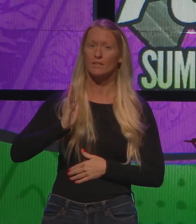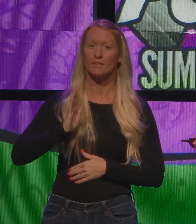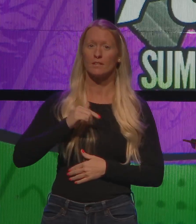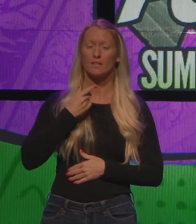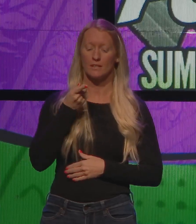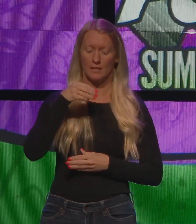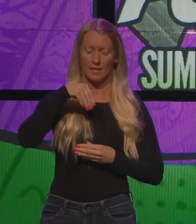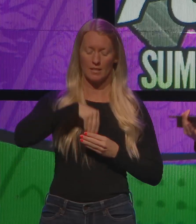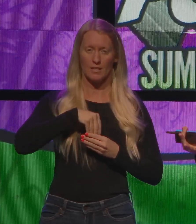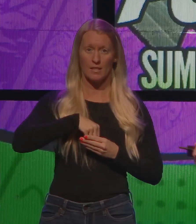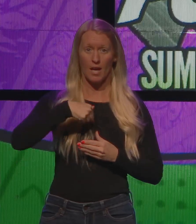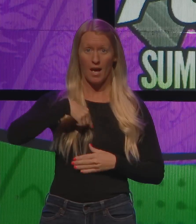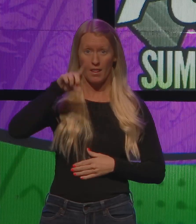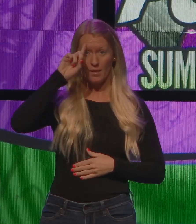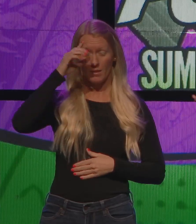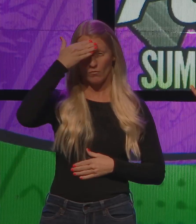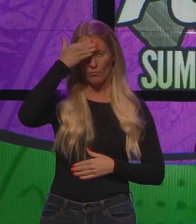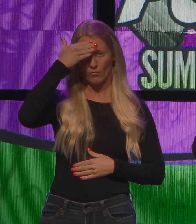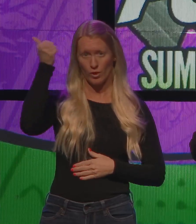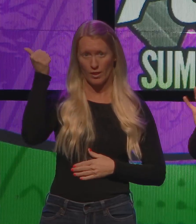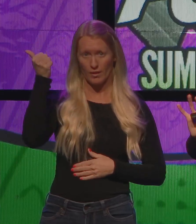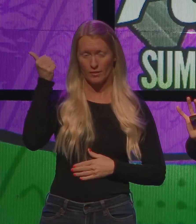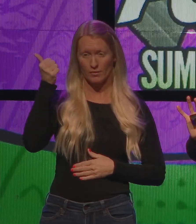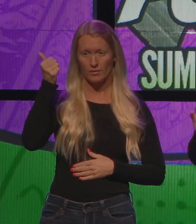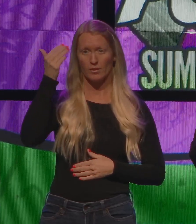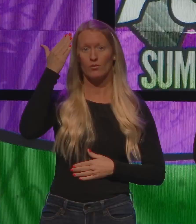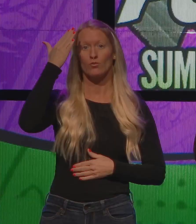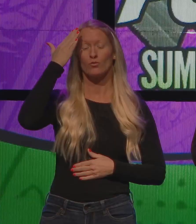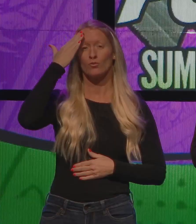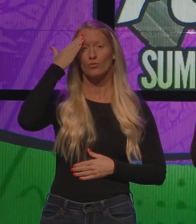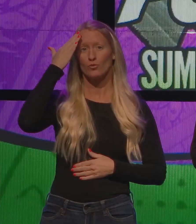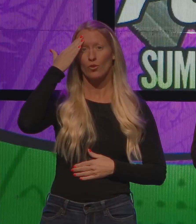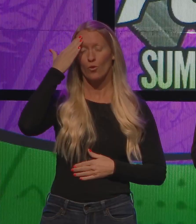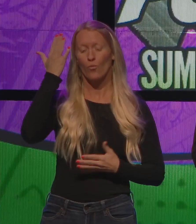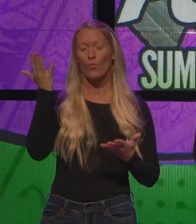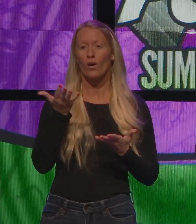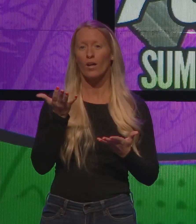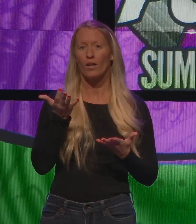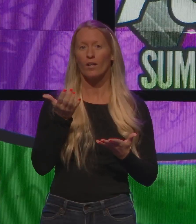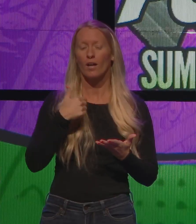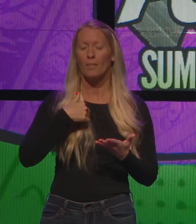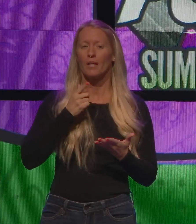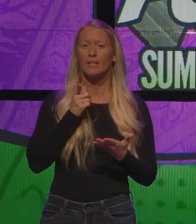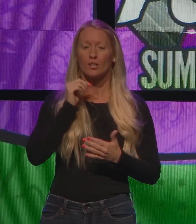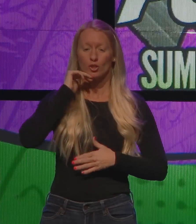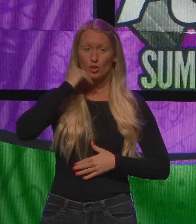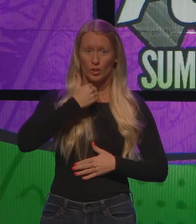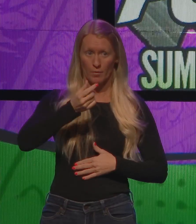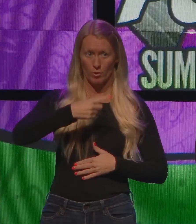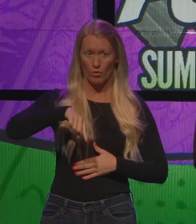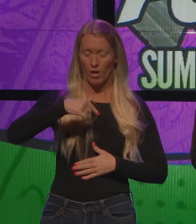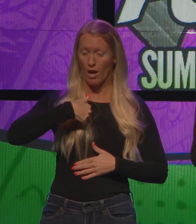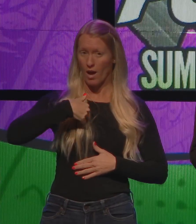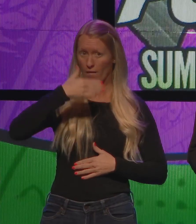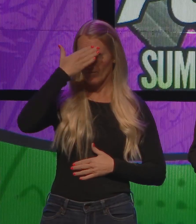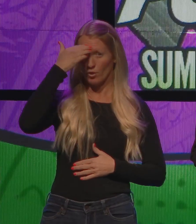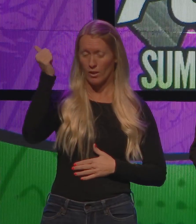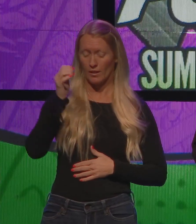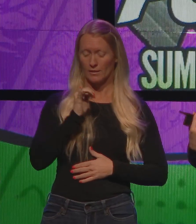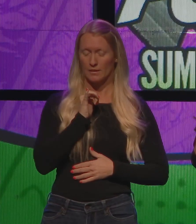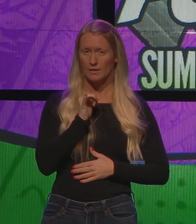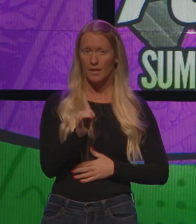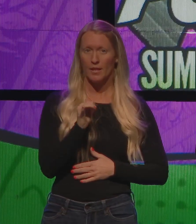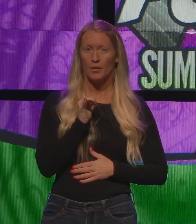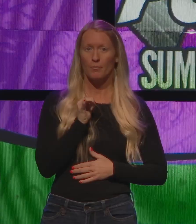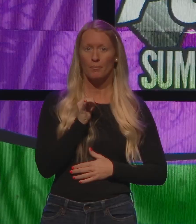forget, and you know what? I'm not here to shame you because I forget too. I am so quick to forget